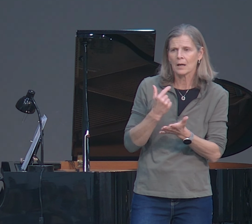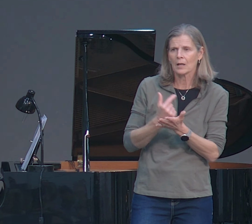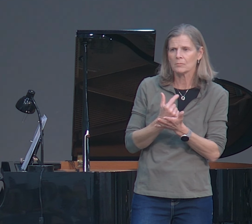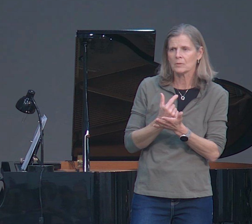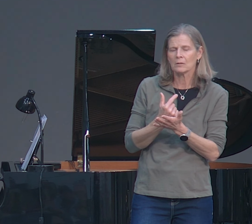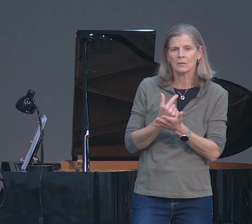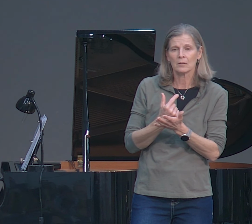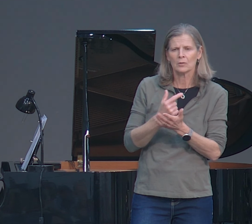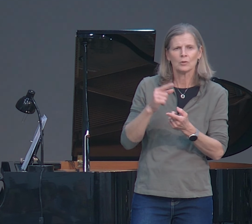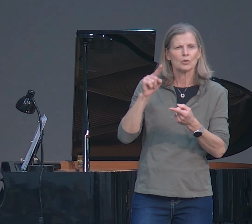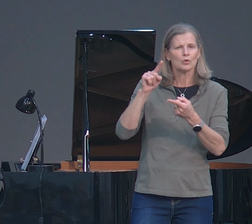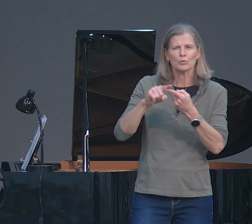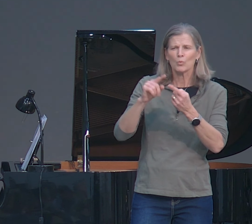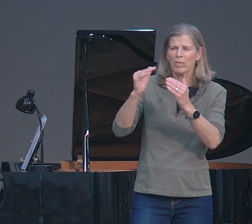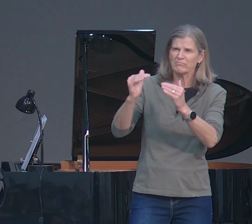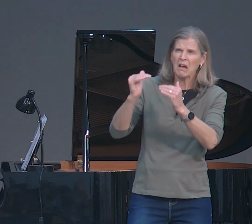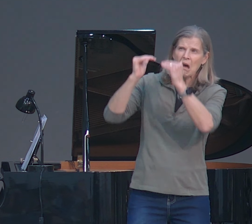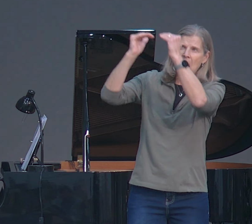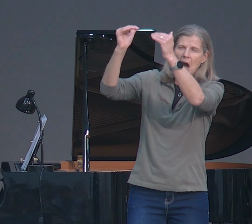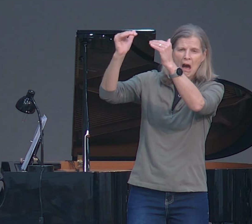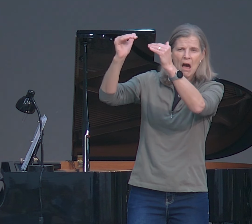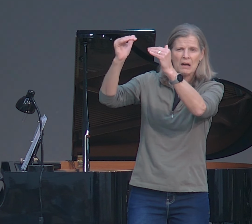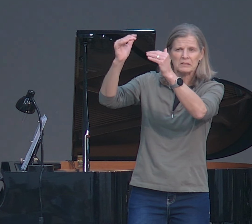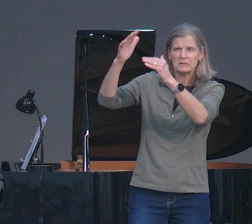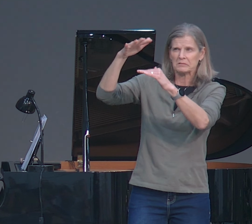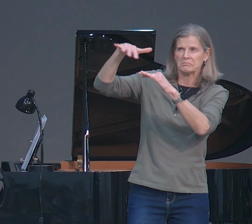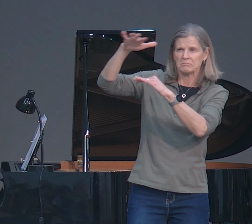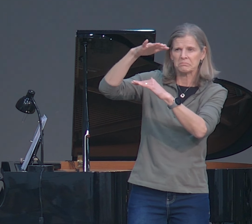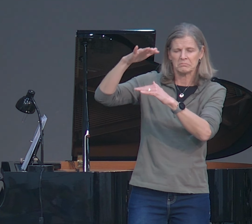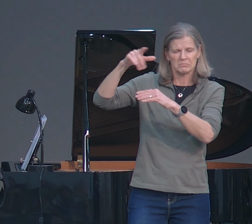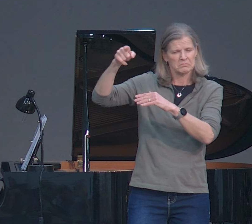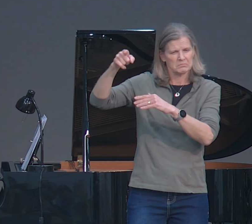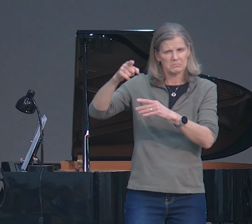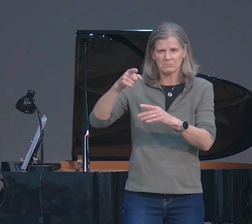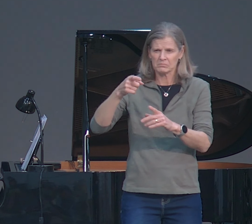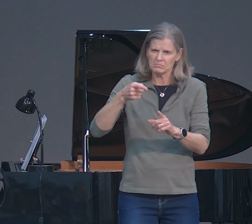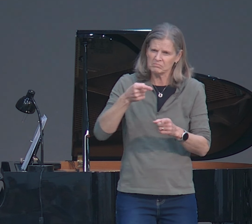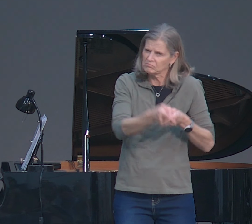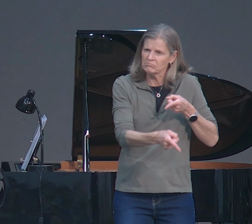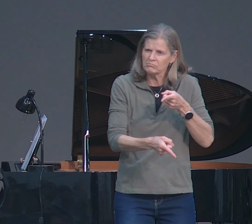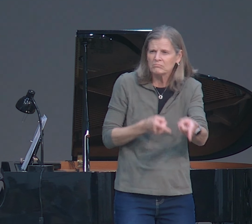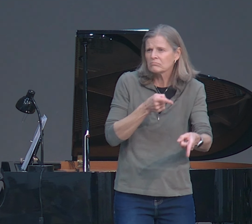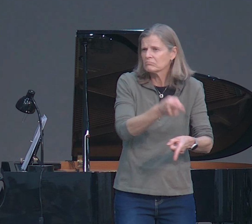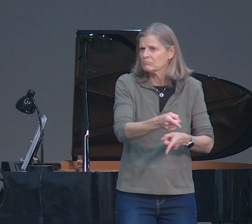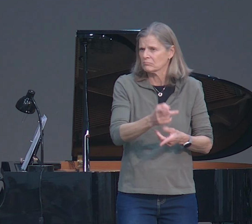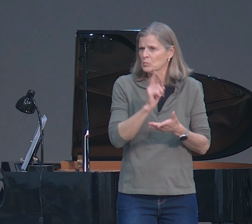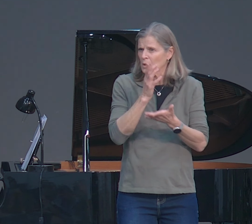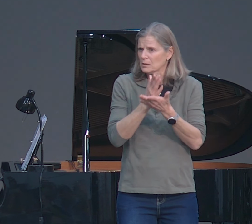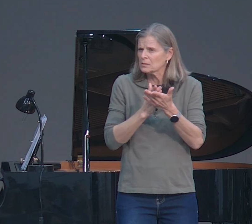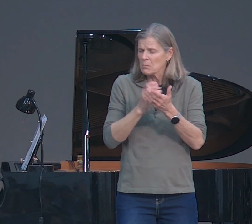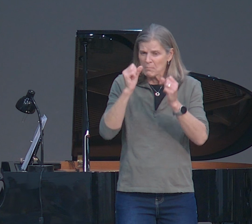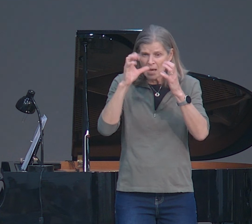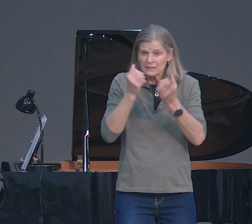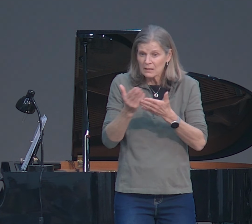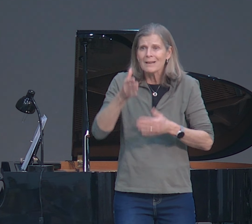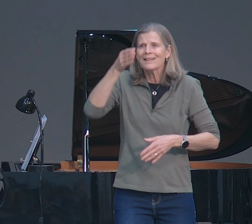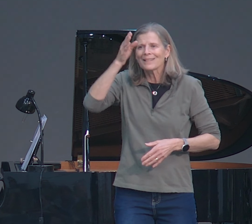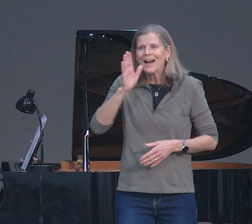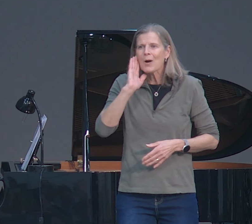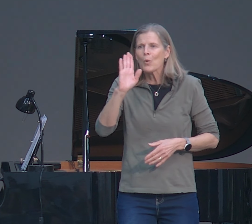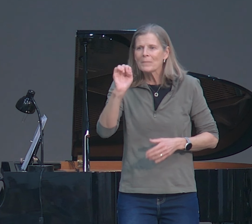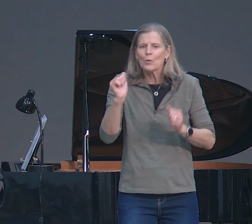on the highest pedestals of scrutiny. Here's some amazing assurance. God's going to be with you. He's